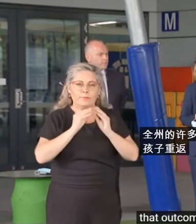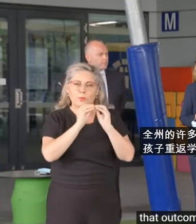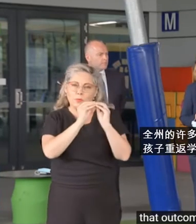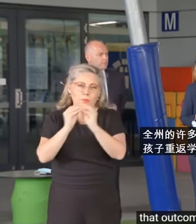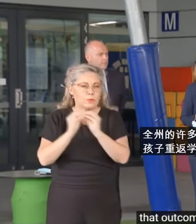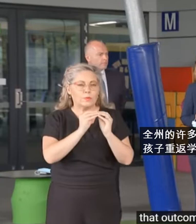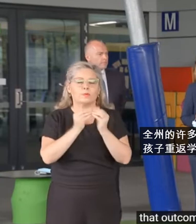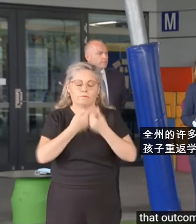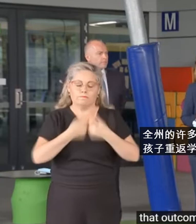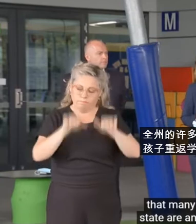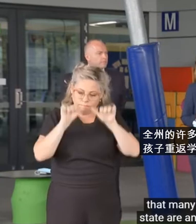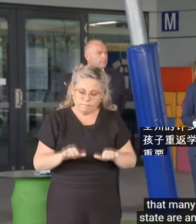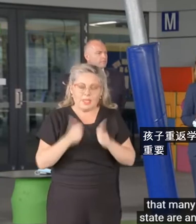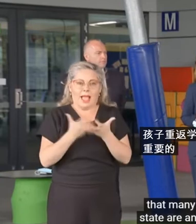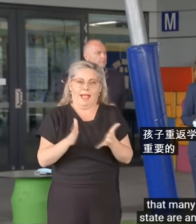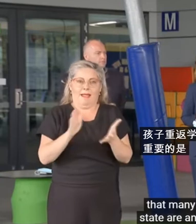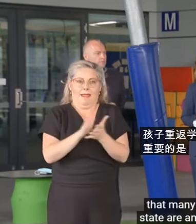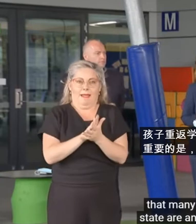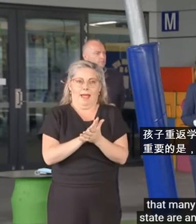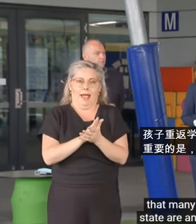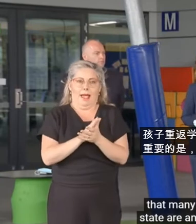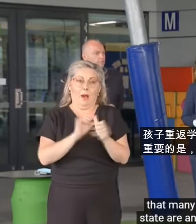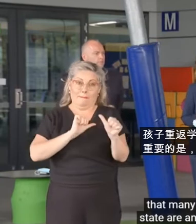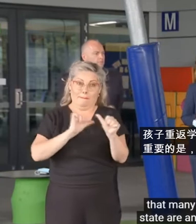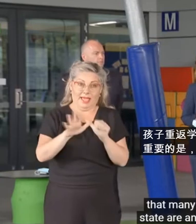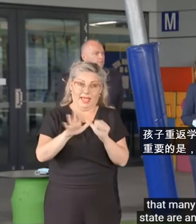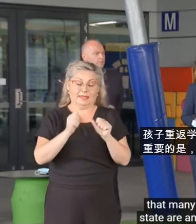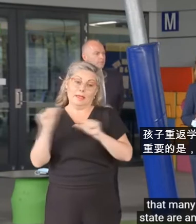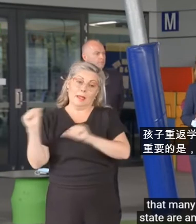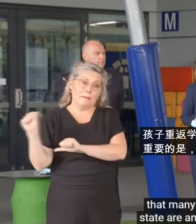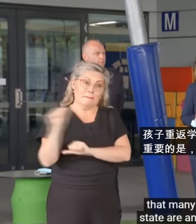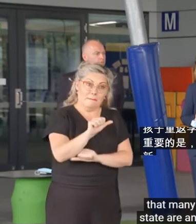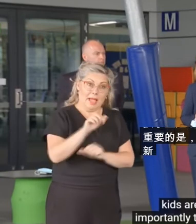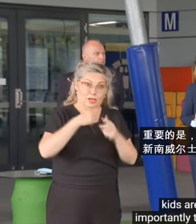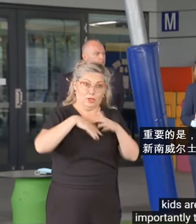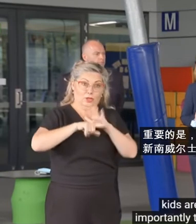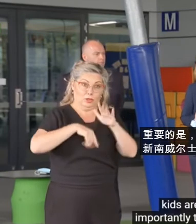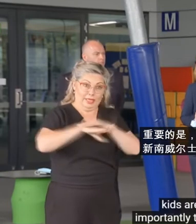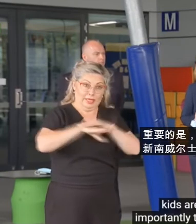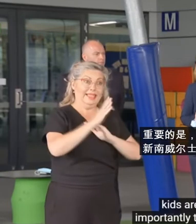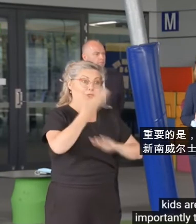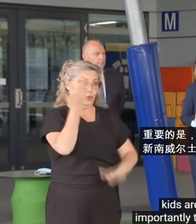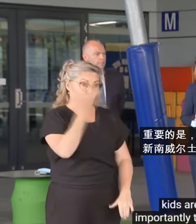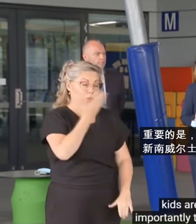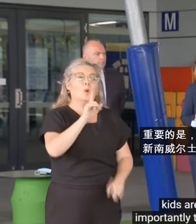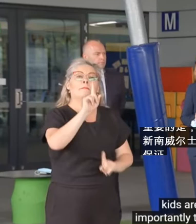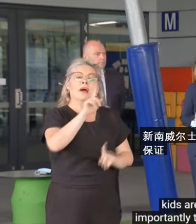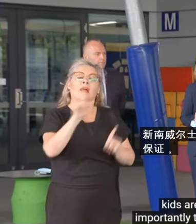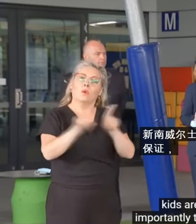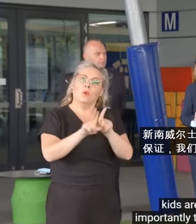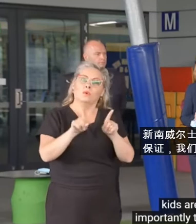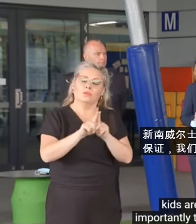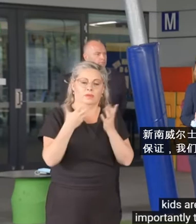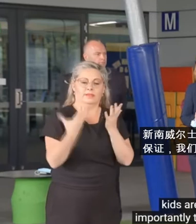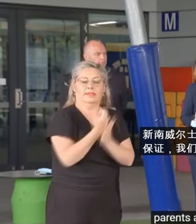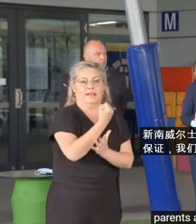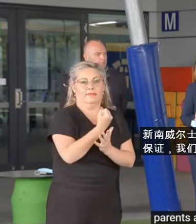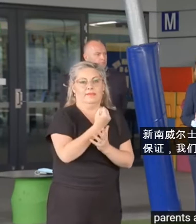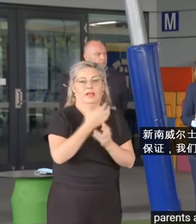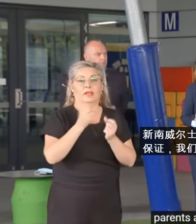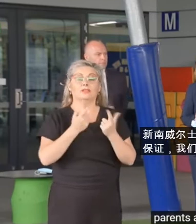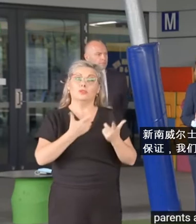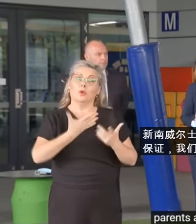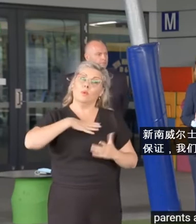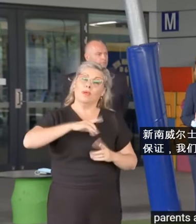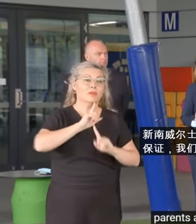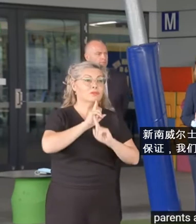kids back to school. Importantly, though, we can assure parents and teachers right across New South Wales that we can do